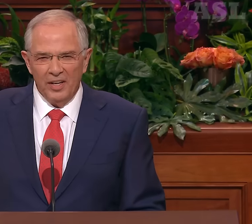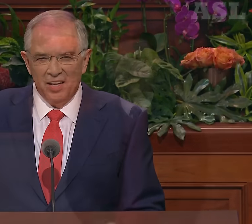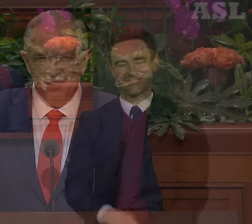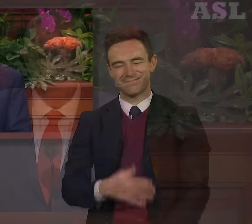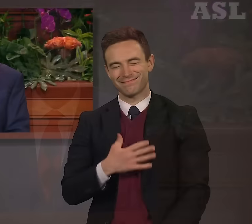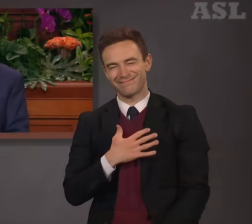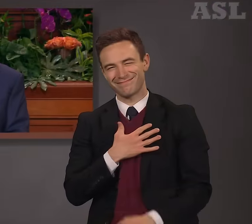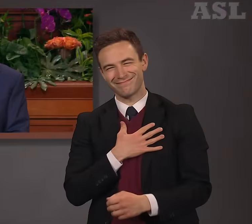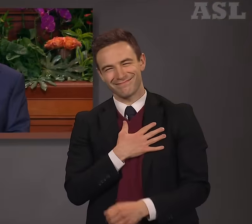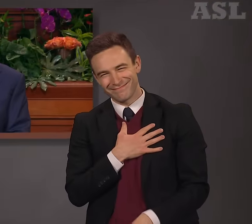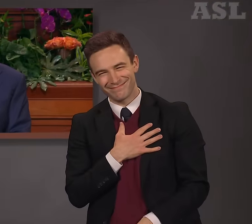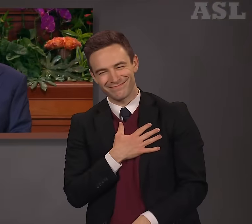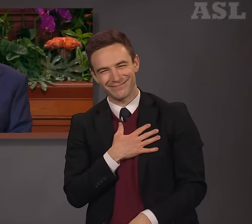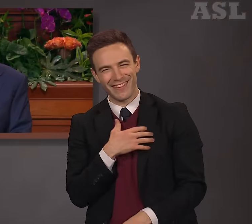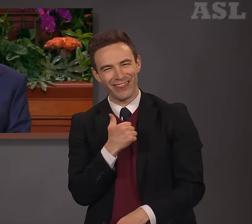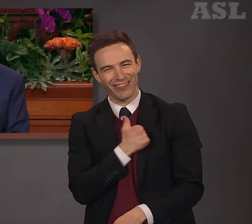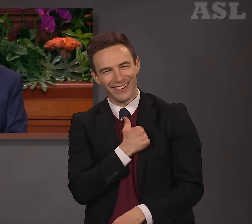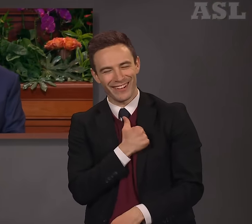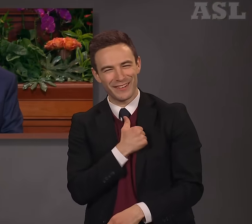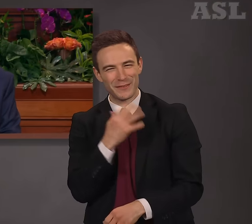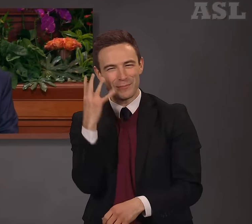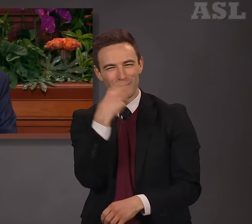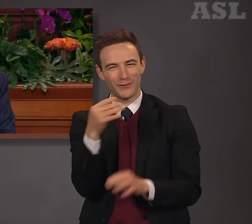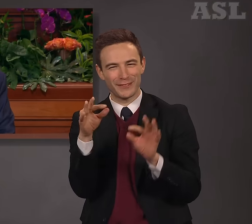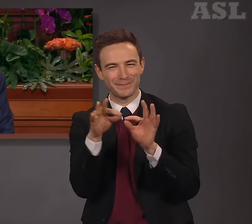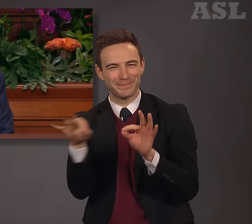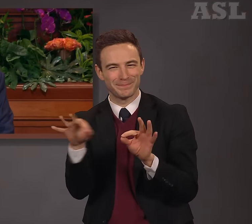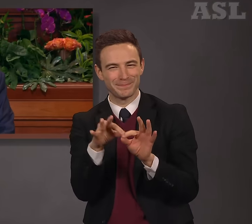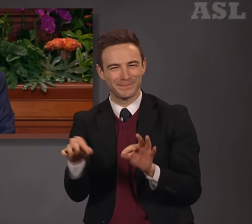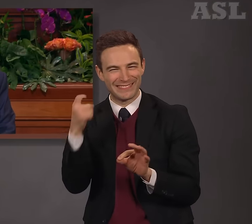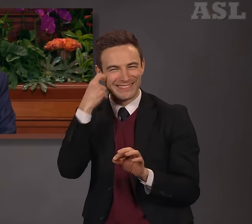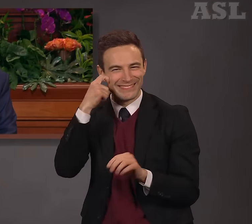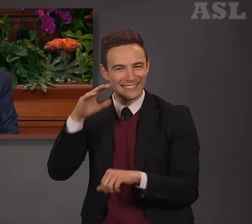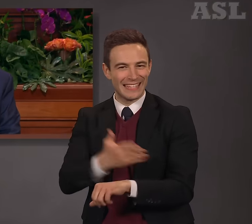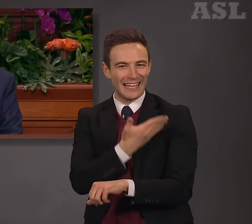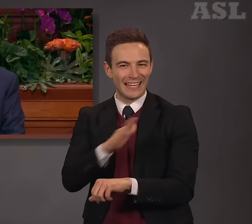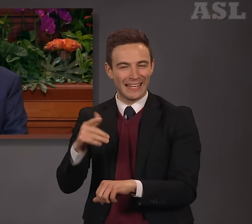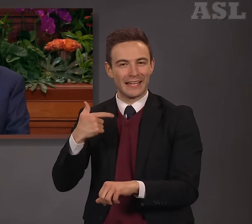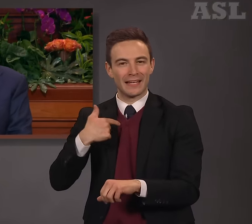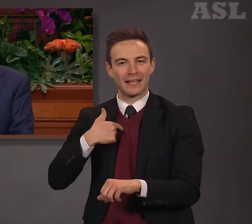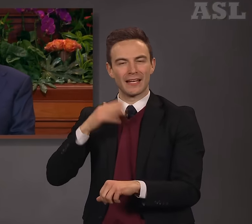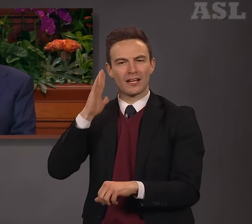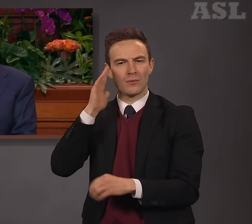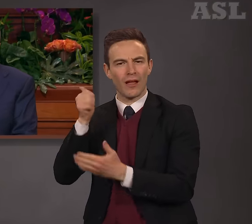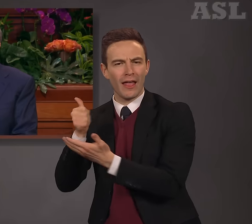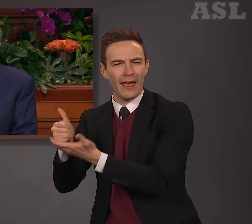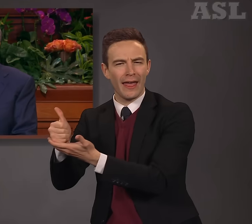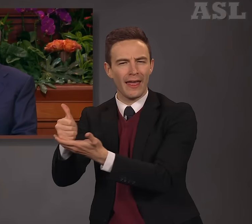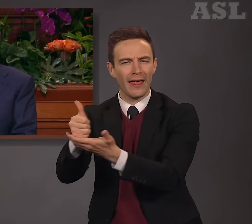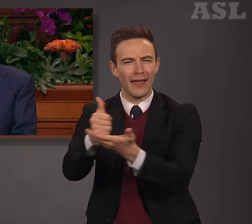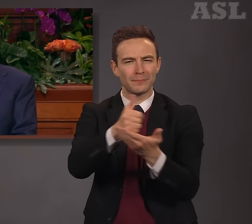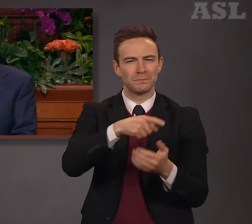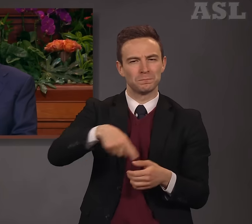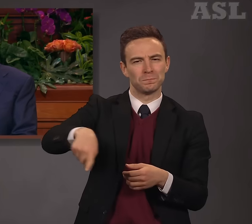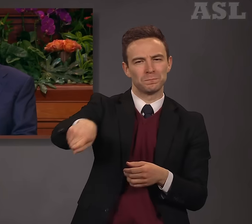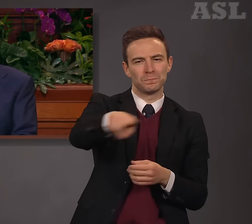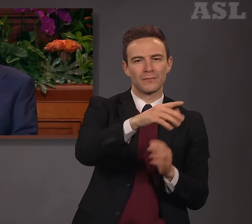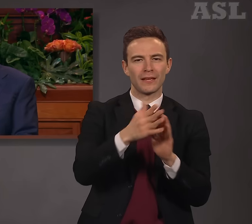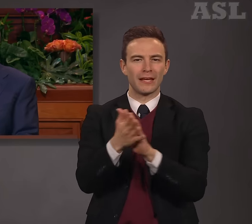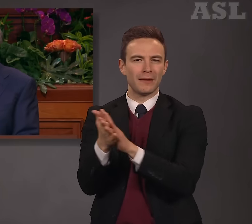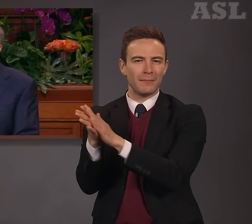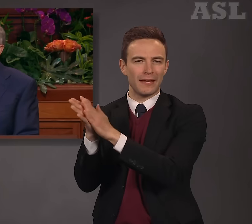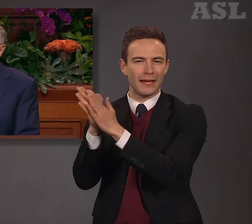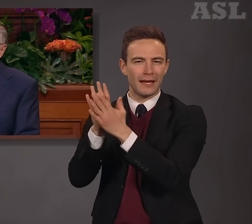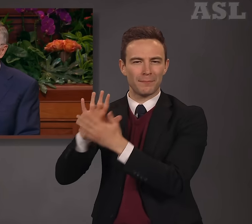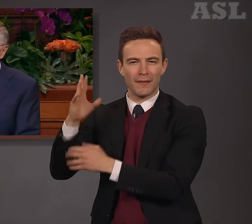Don't you love those beautiful words we just sang? I'll strengthen thee, I'll help thee, and